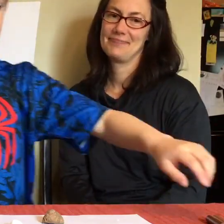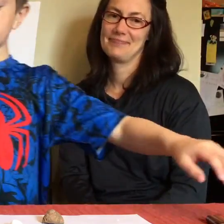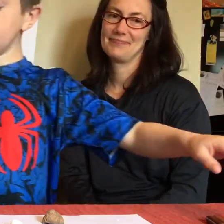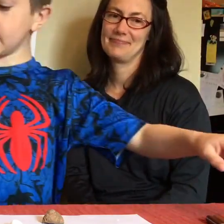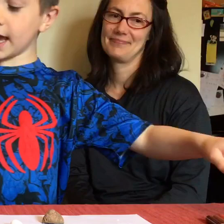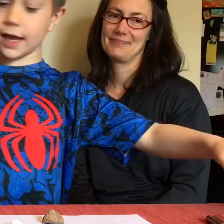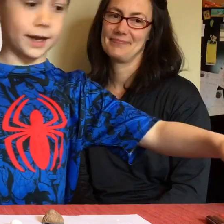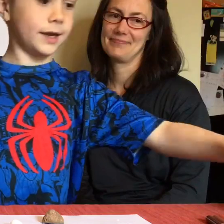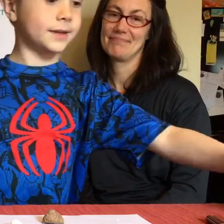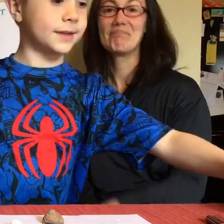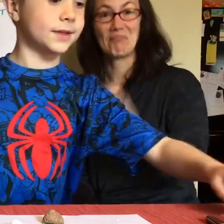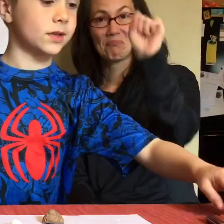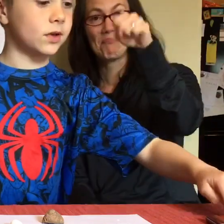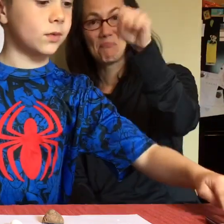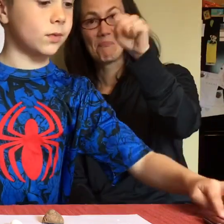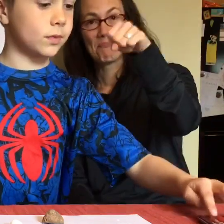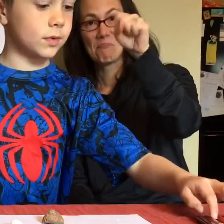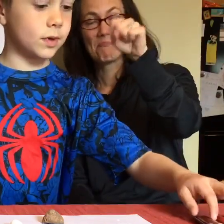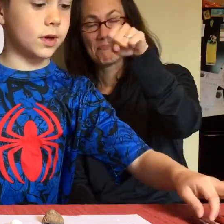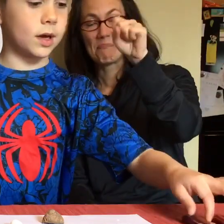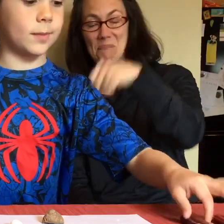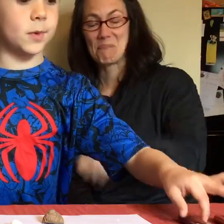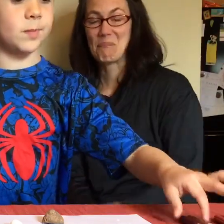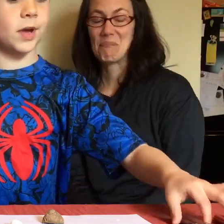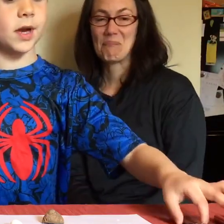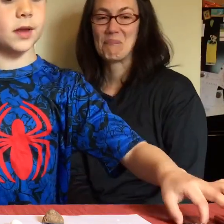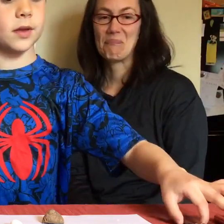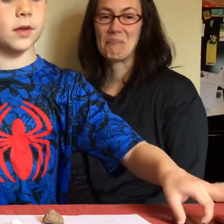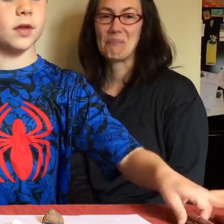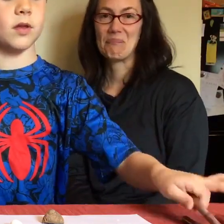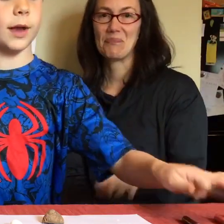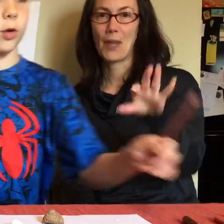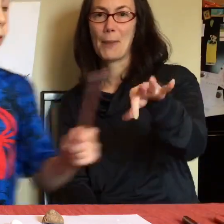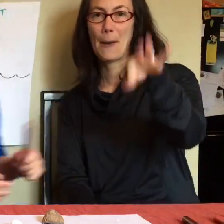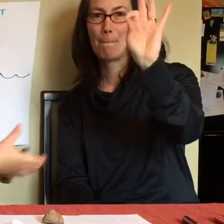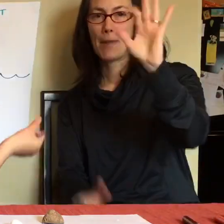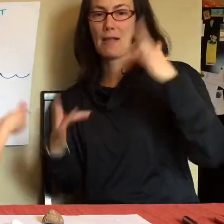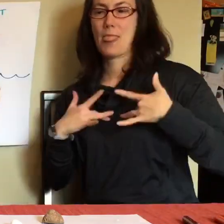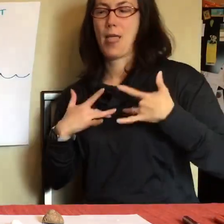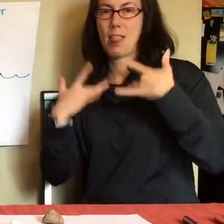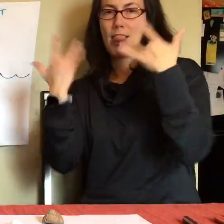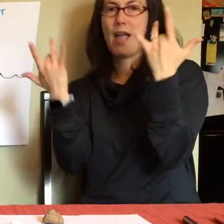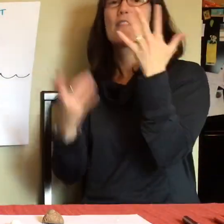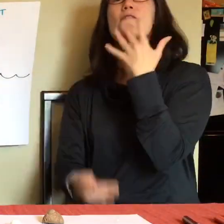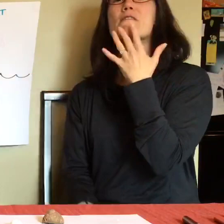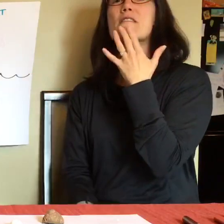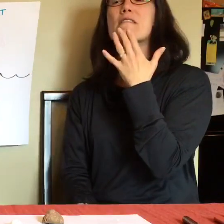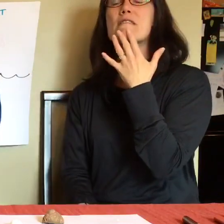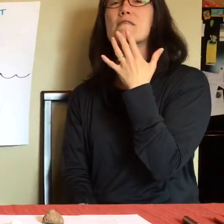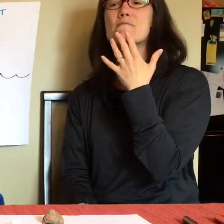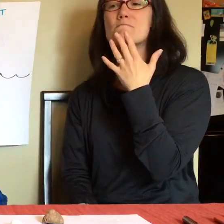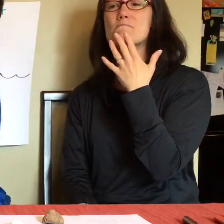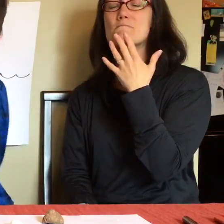Yes, I can. I'm going to pick the lighter one because the penny is shiny.